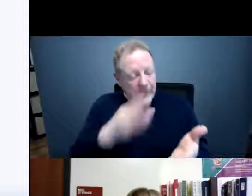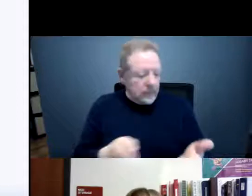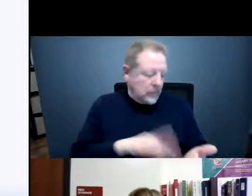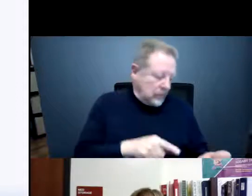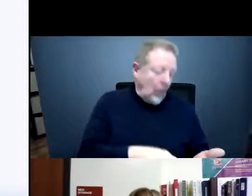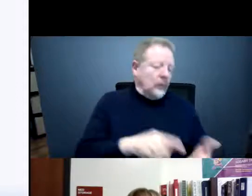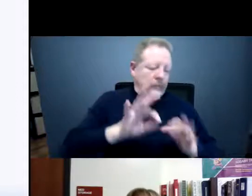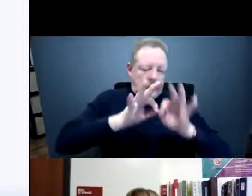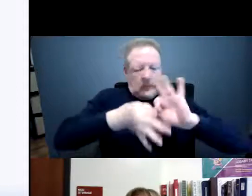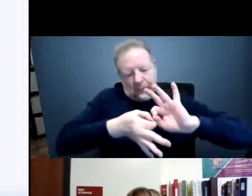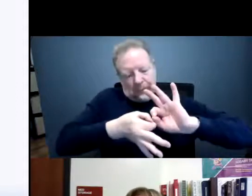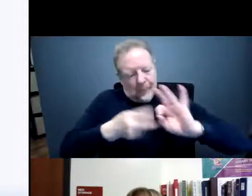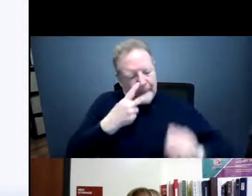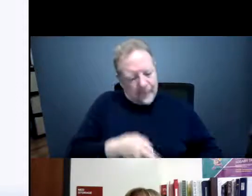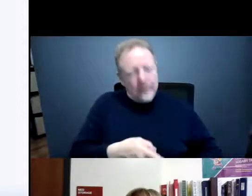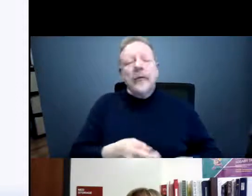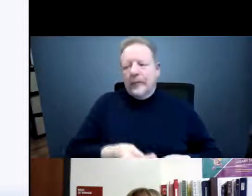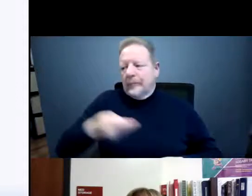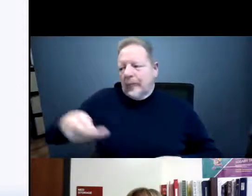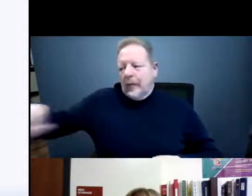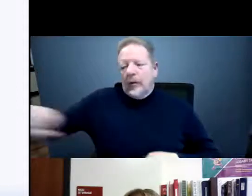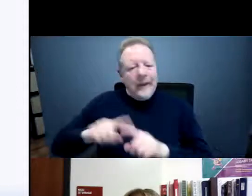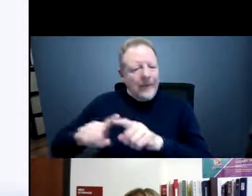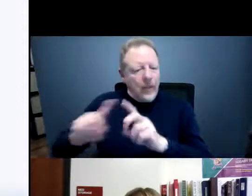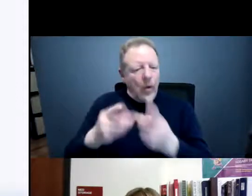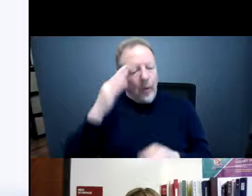all departments and that the staff knows that that needs to happen.